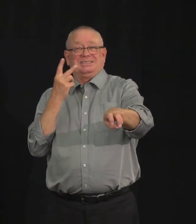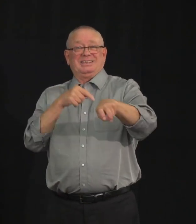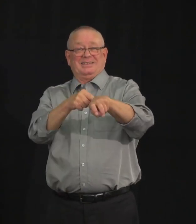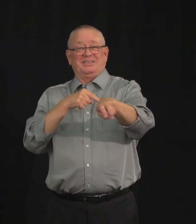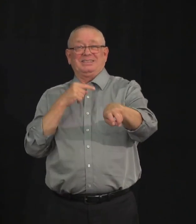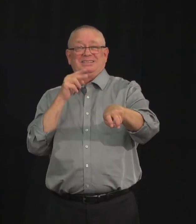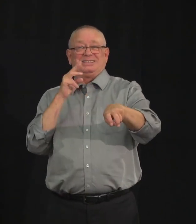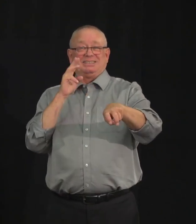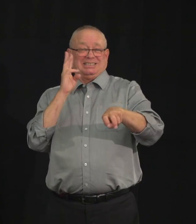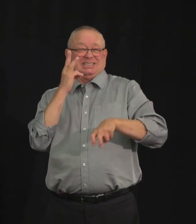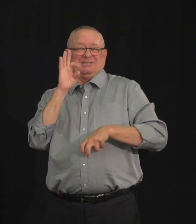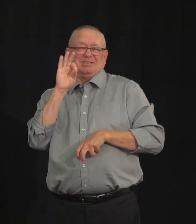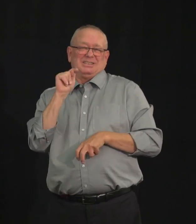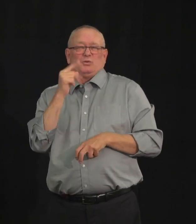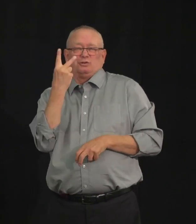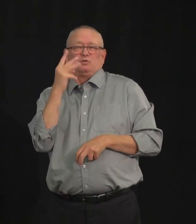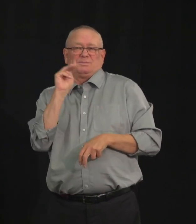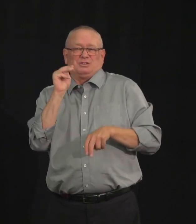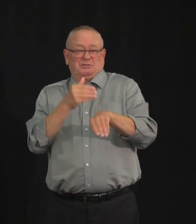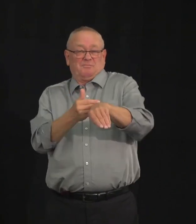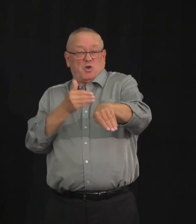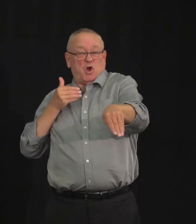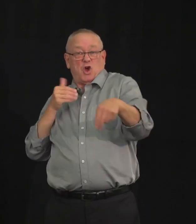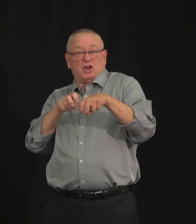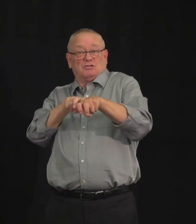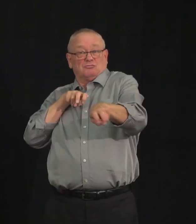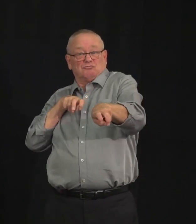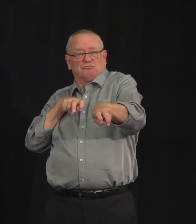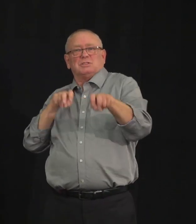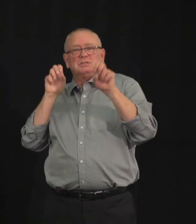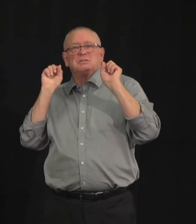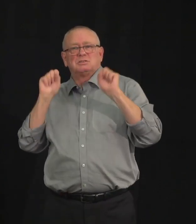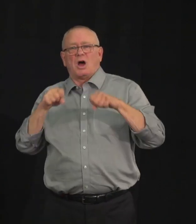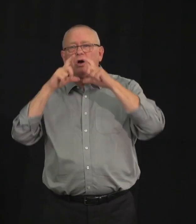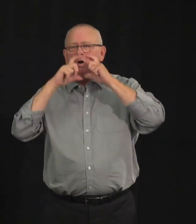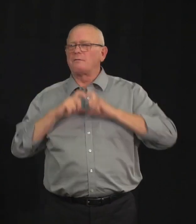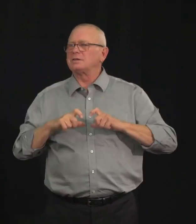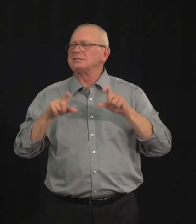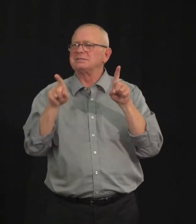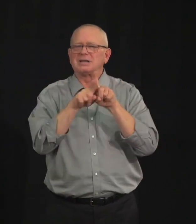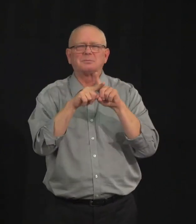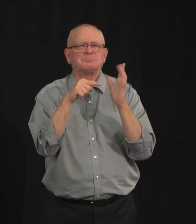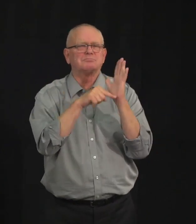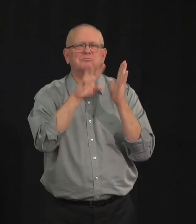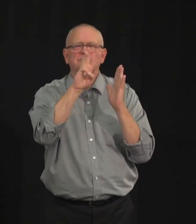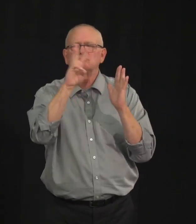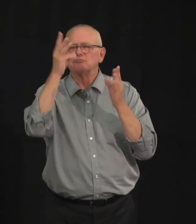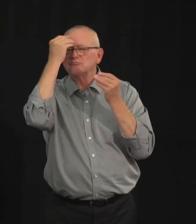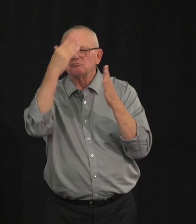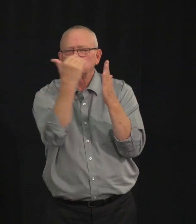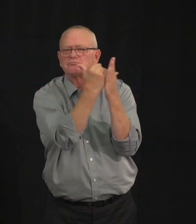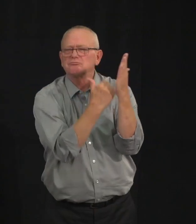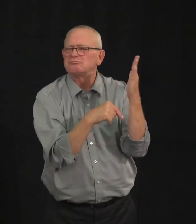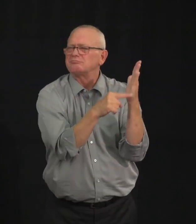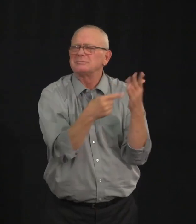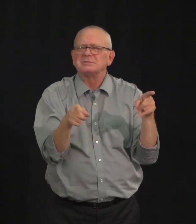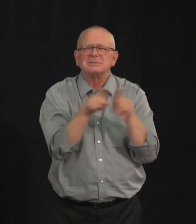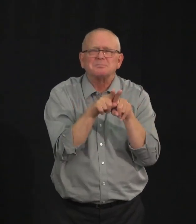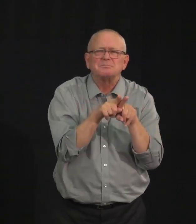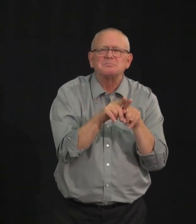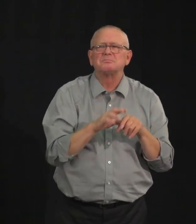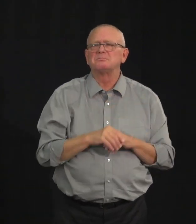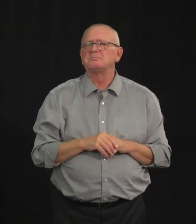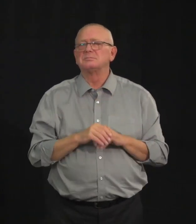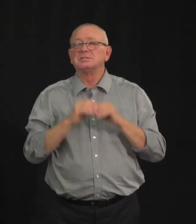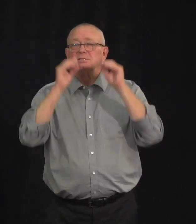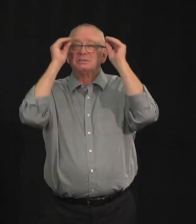school guidance for several weeks. If close contact between students and teachers or staff